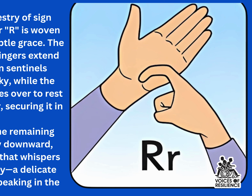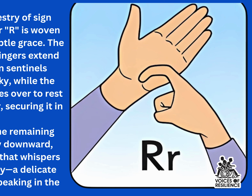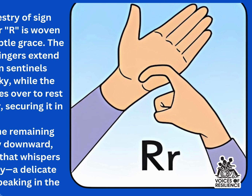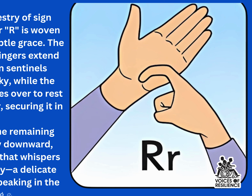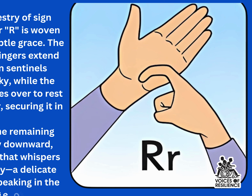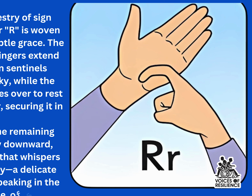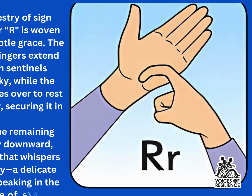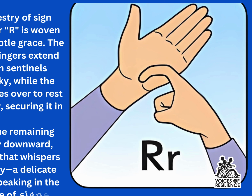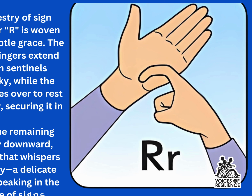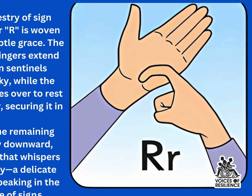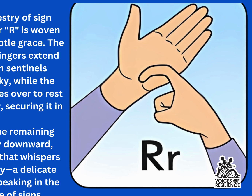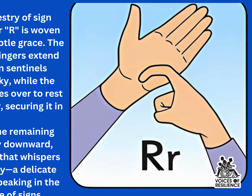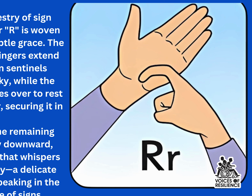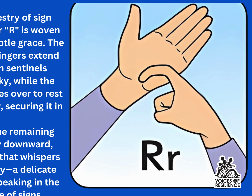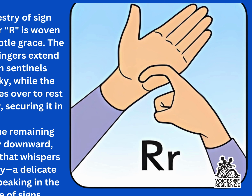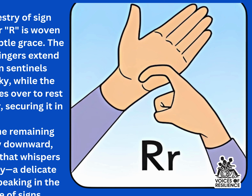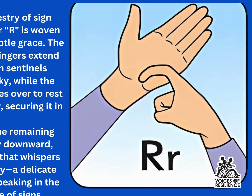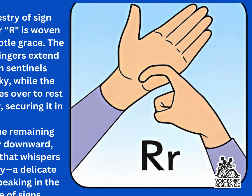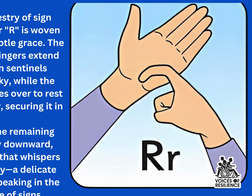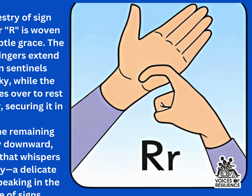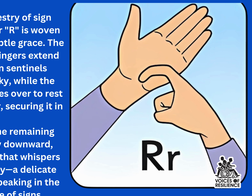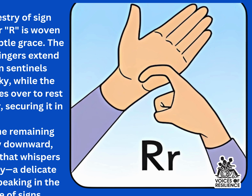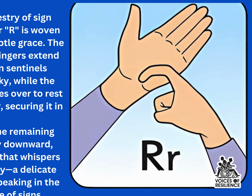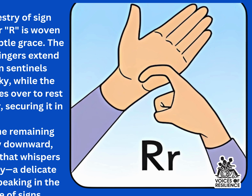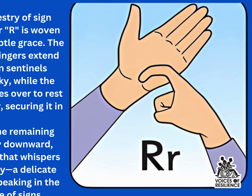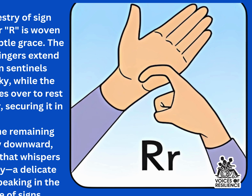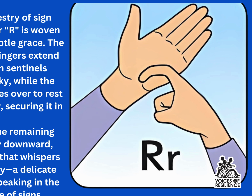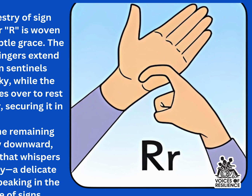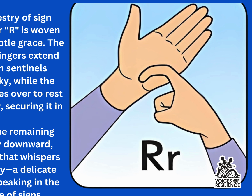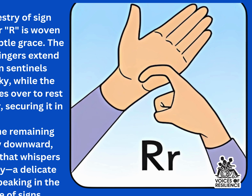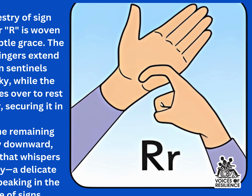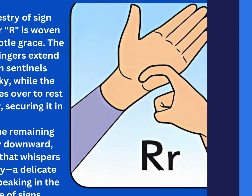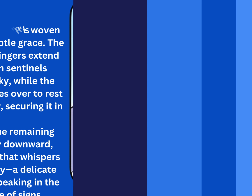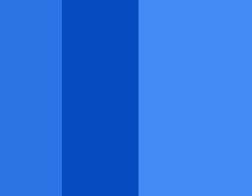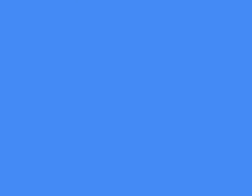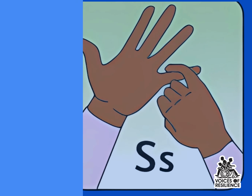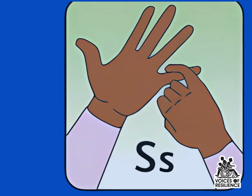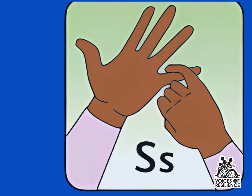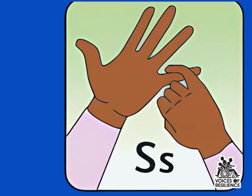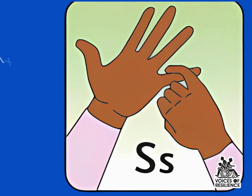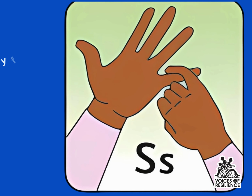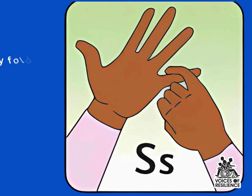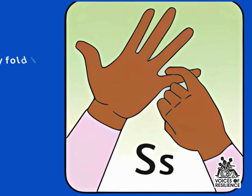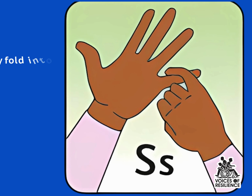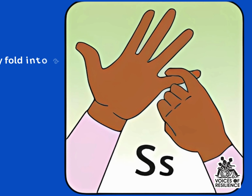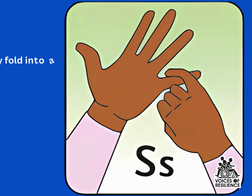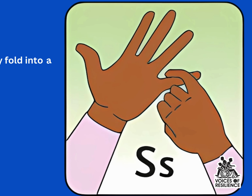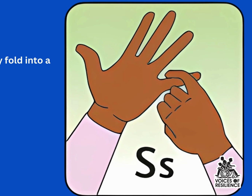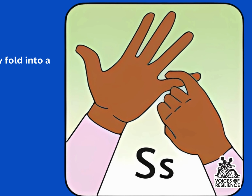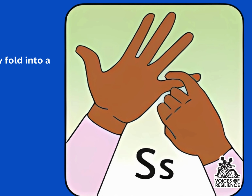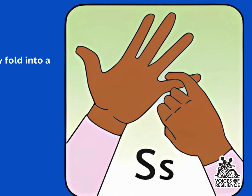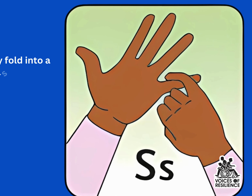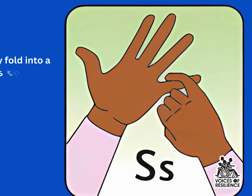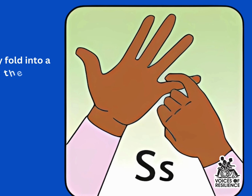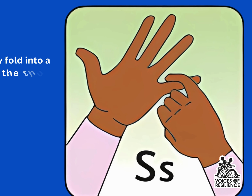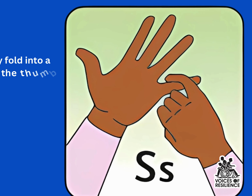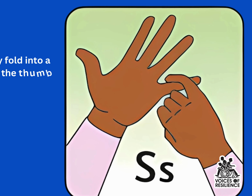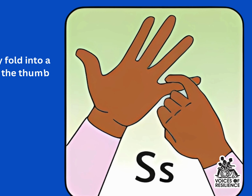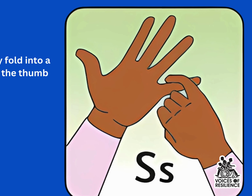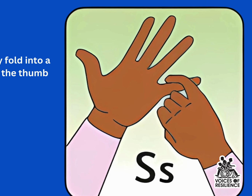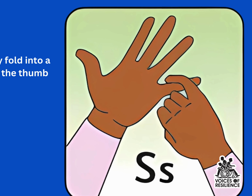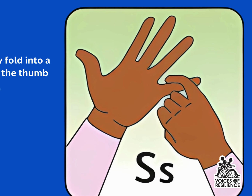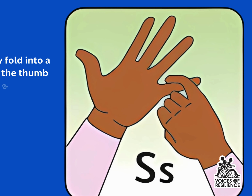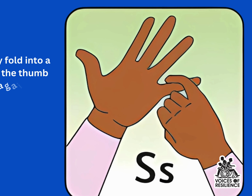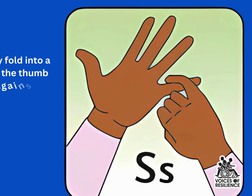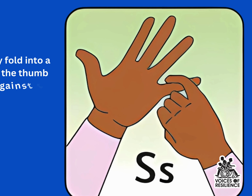dance of fingers, speaking in the tender language of signs. The fingers gently fold into a firm embrace,